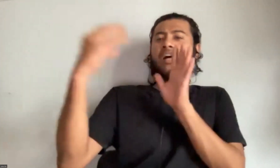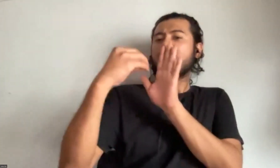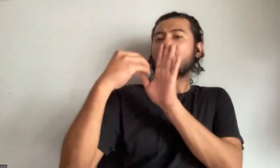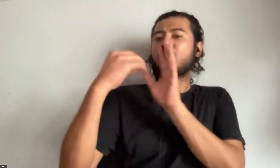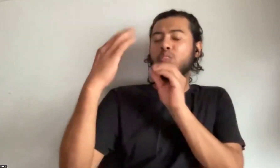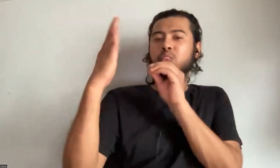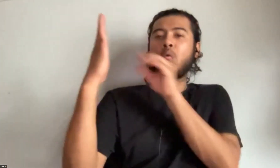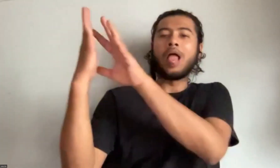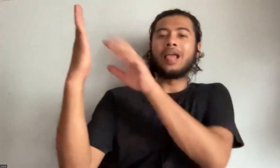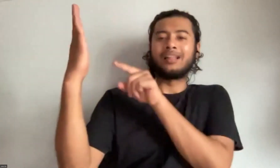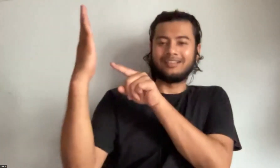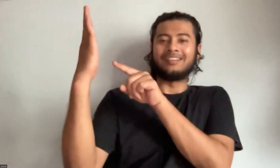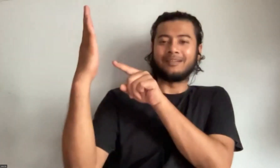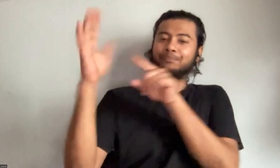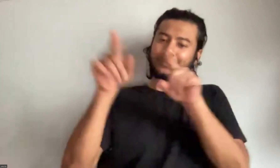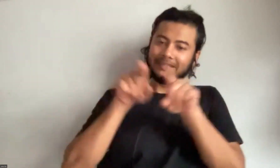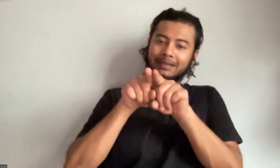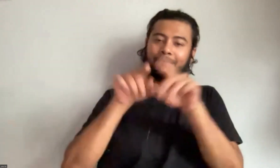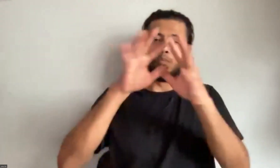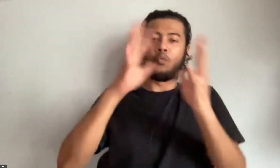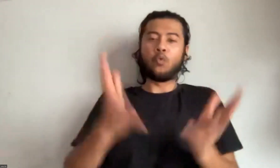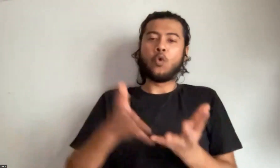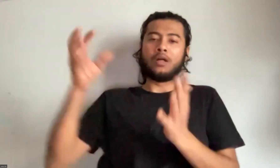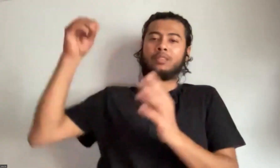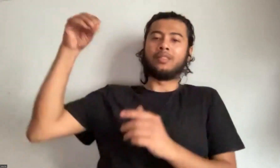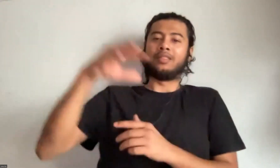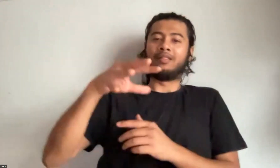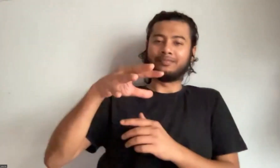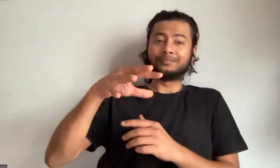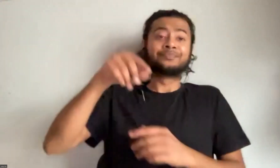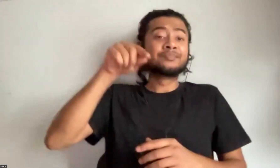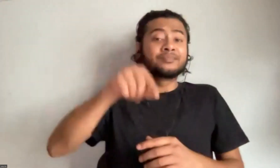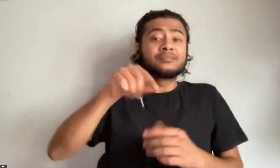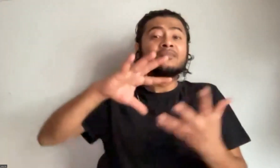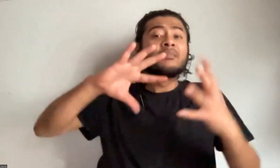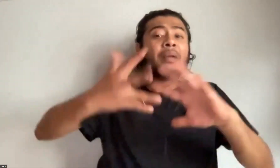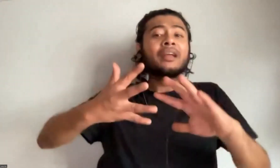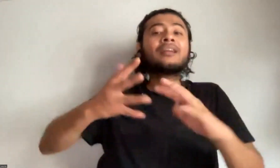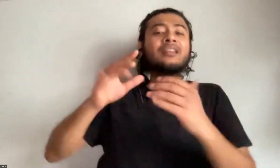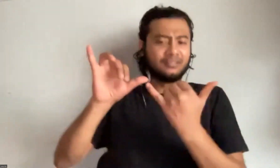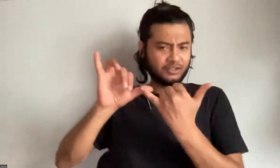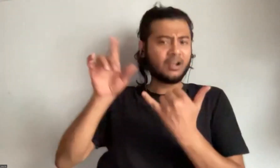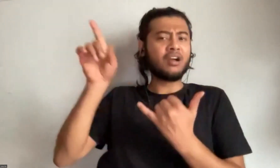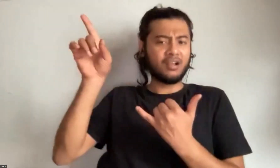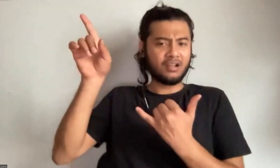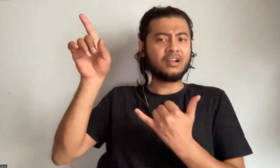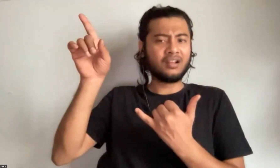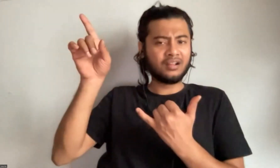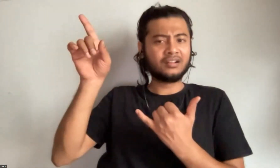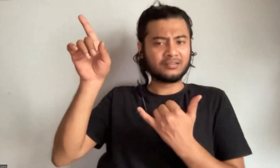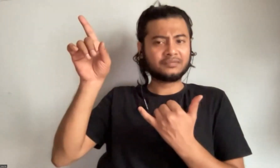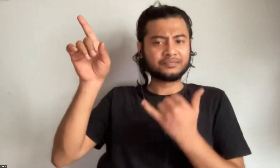world. There is nothing wrong. It has been created by Krishna. Only thing about this material world is that it is